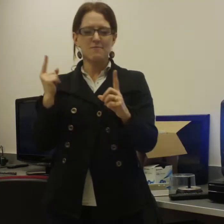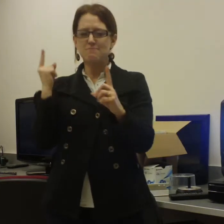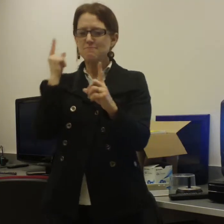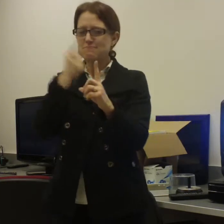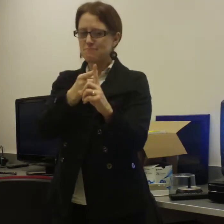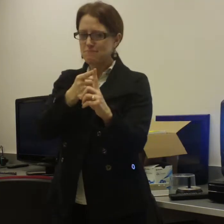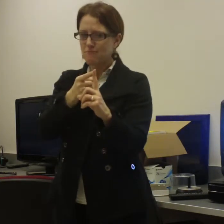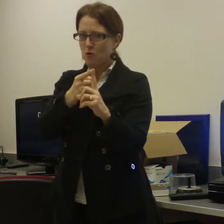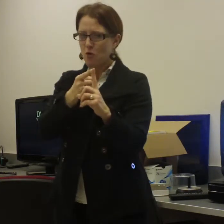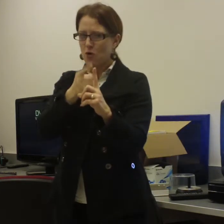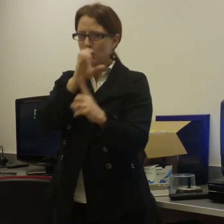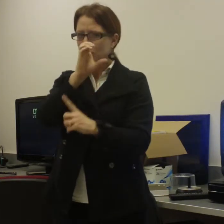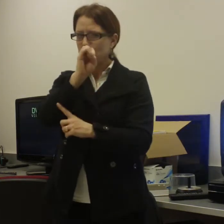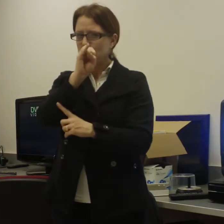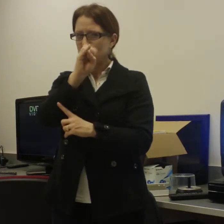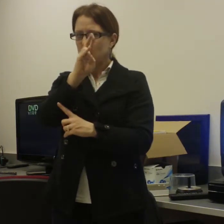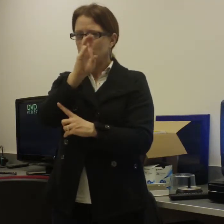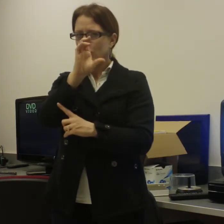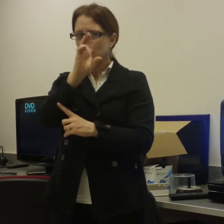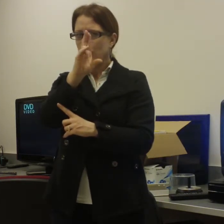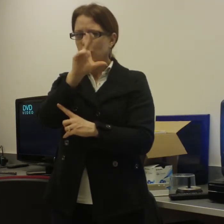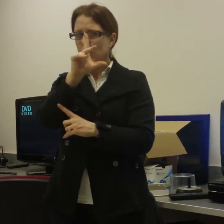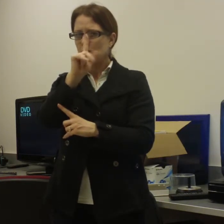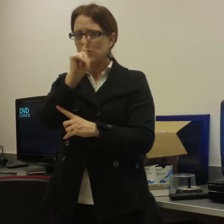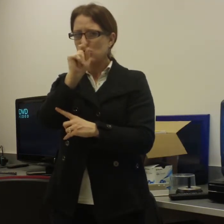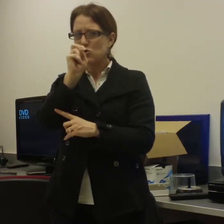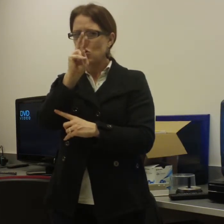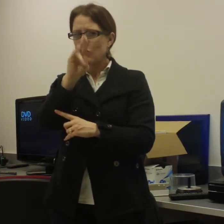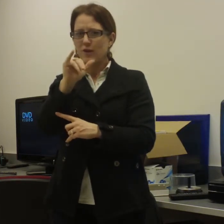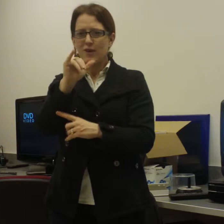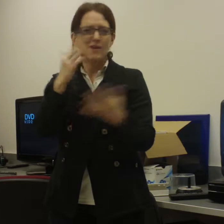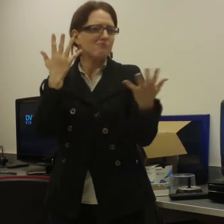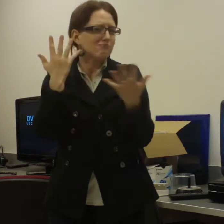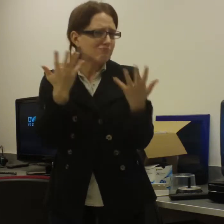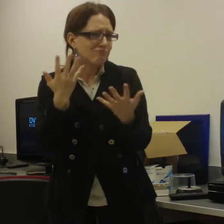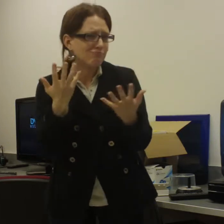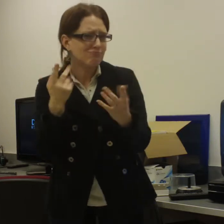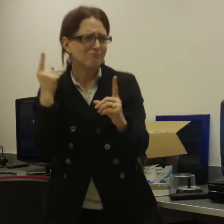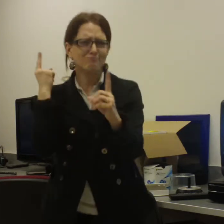system? What do they feel is the main component of our circulatory system?